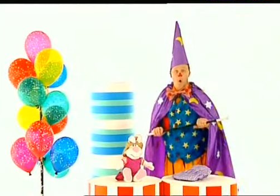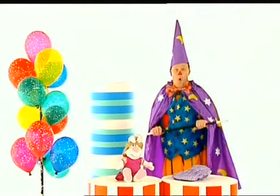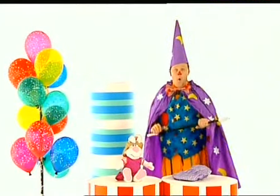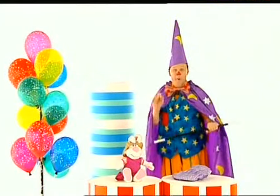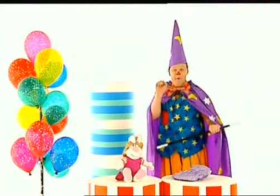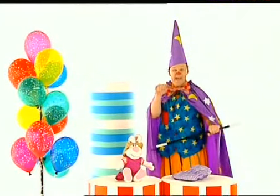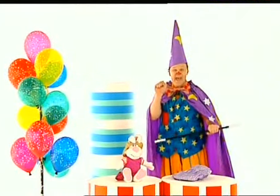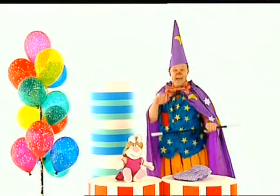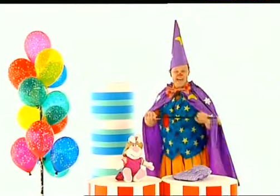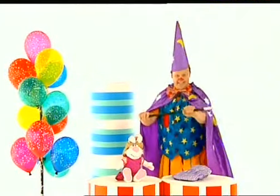words? Oh, yes.